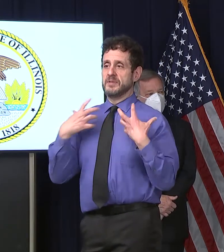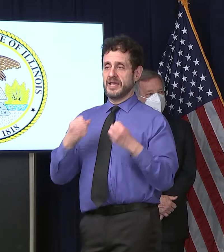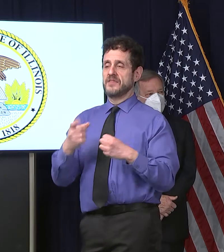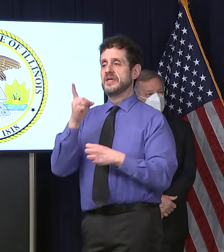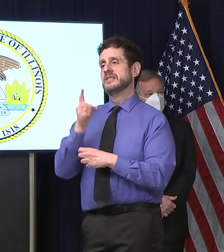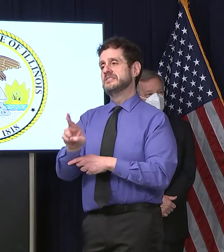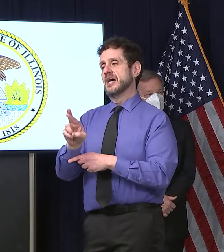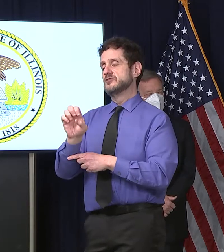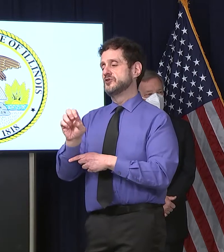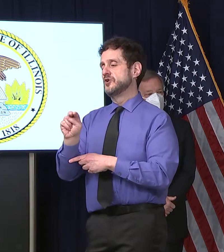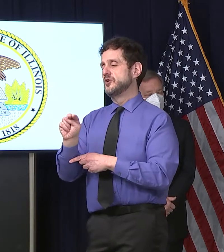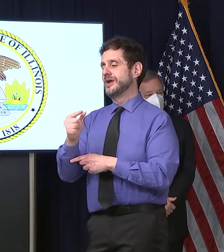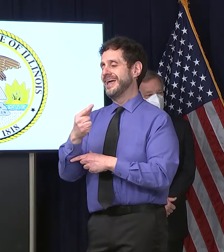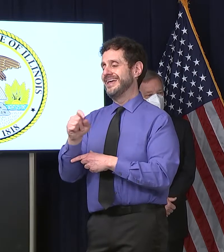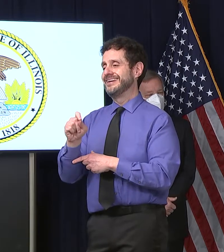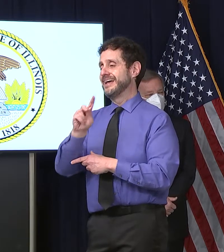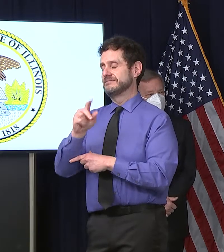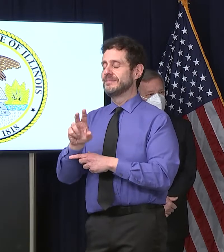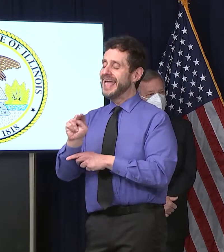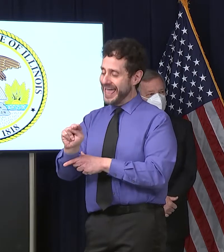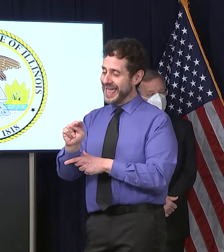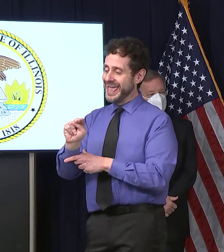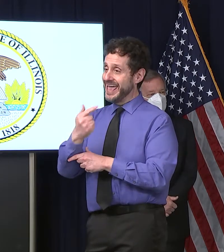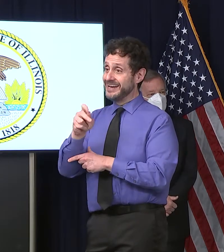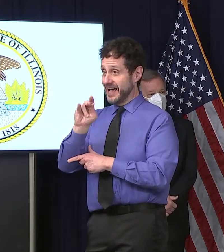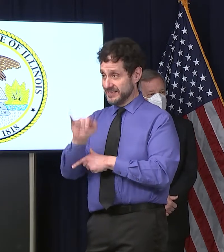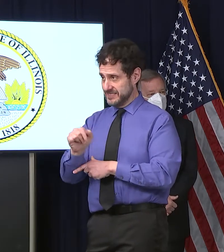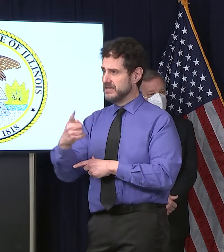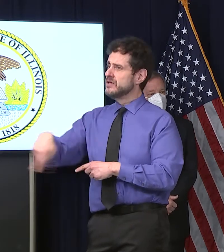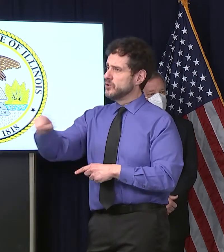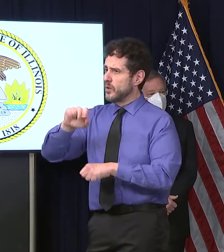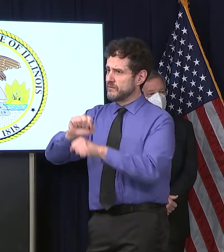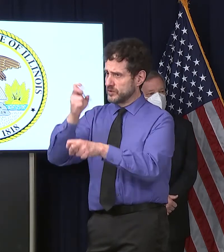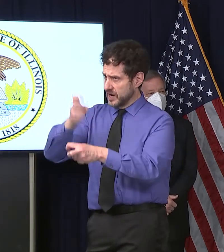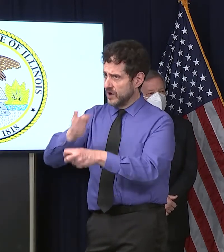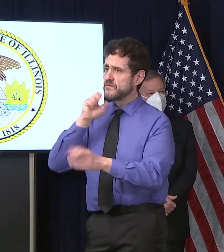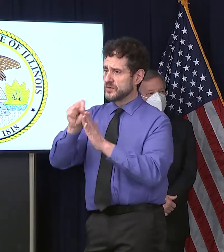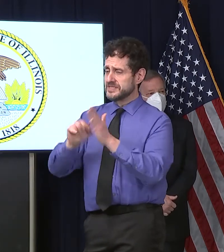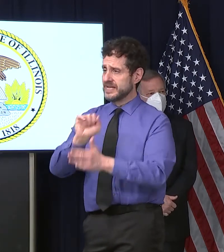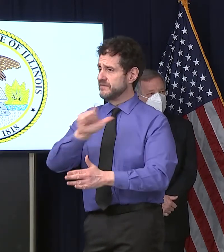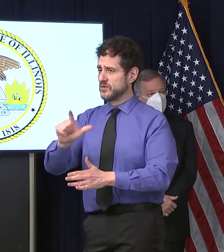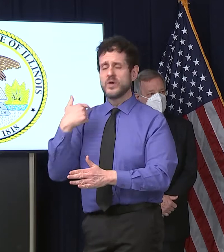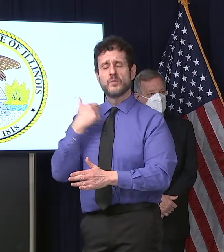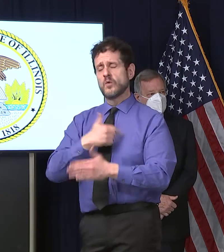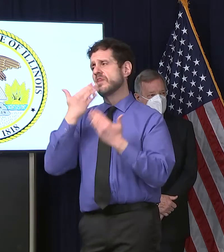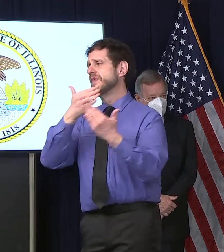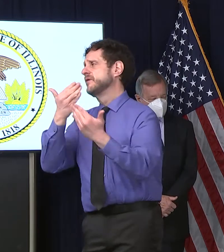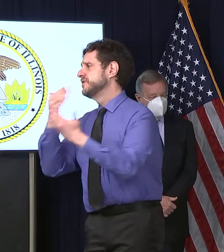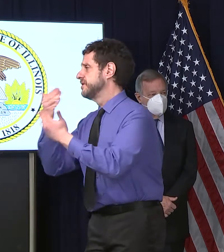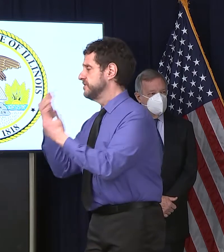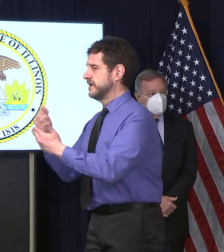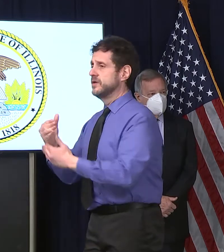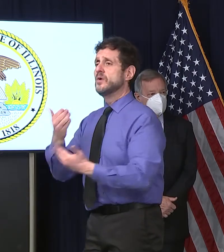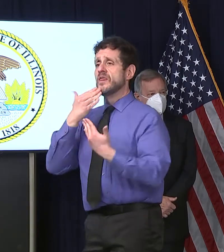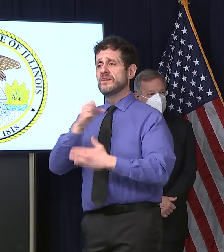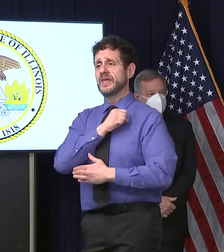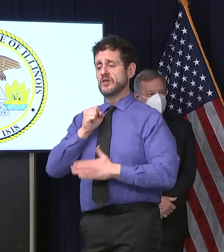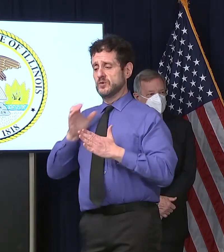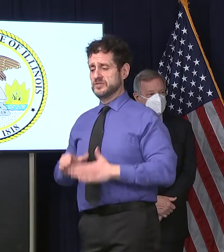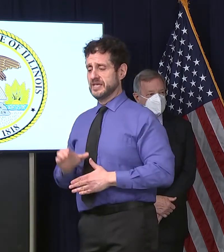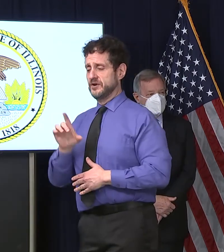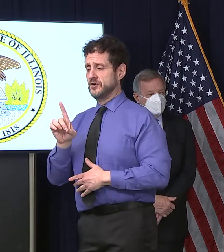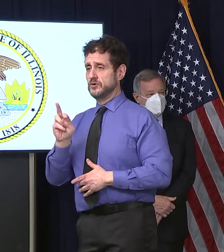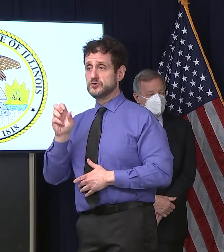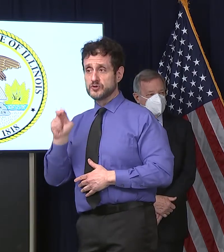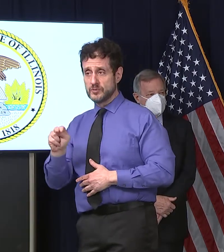all have been fearless warriors on behalf of our state, and we are extremely grateful. Thank you, Senator Durbin and Senator Duckworth,